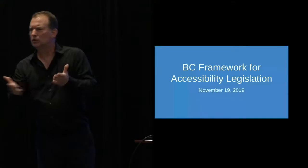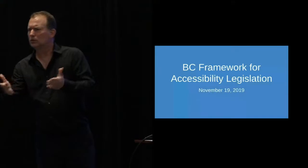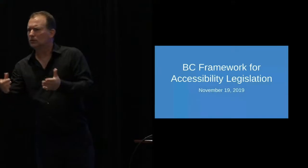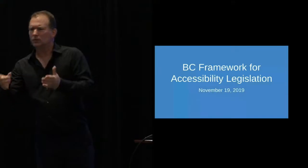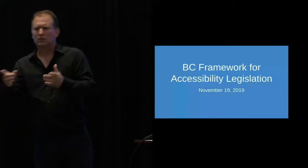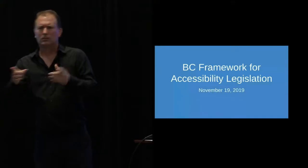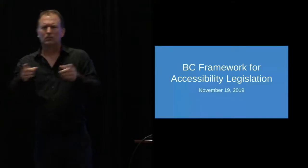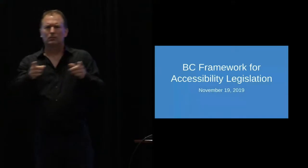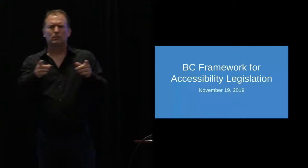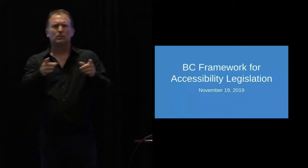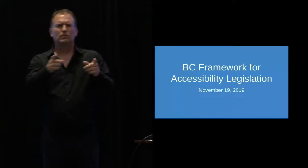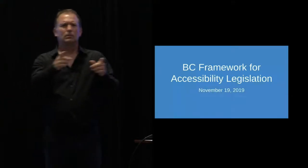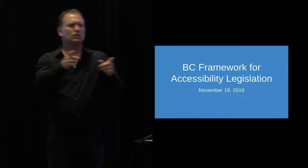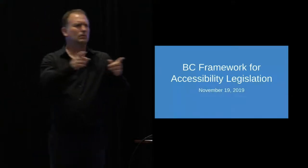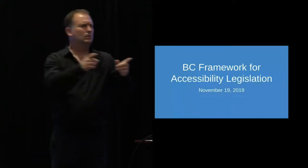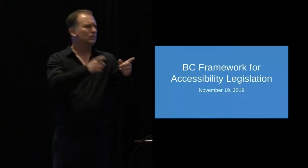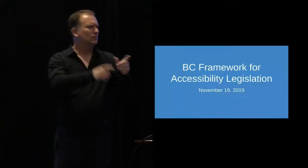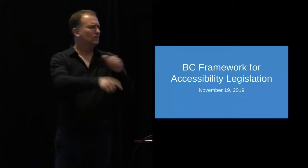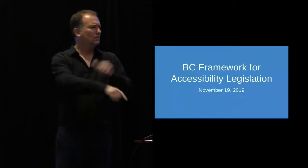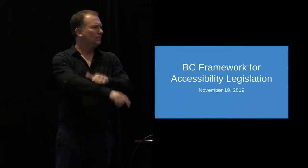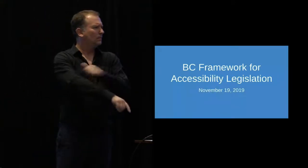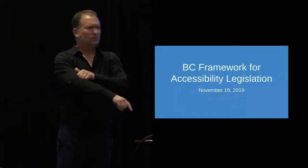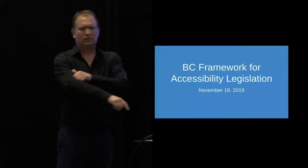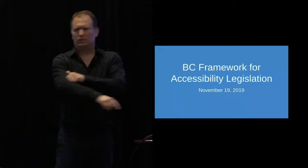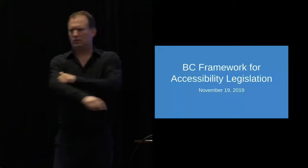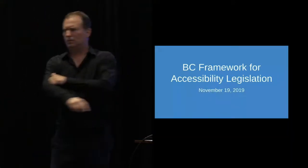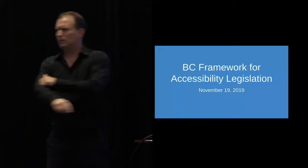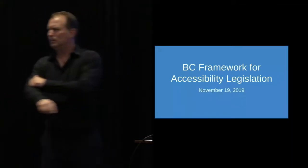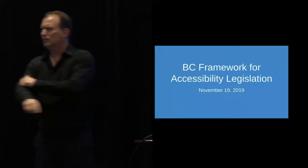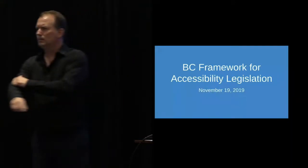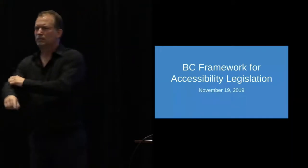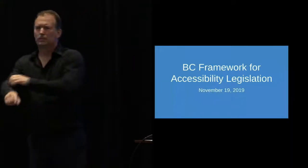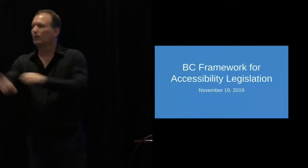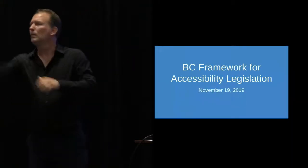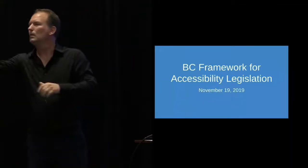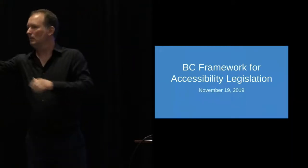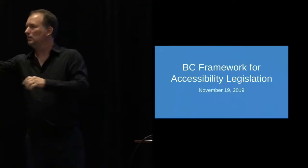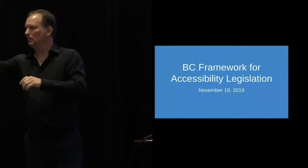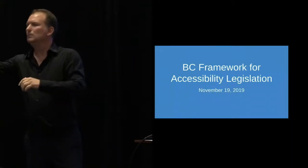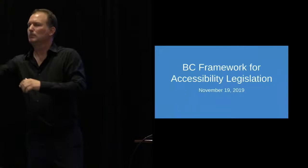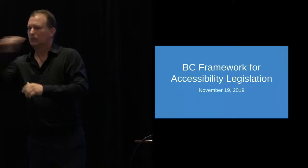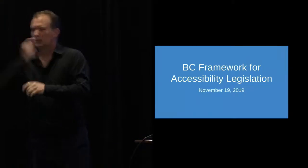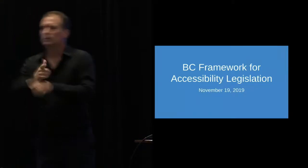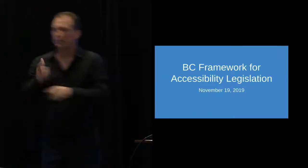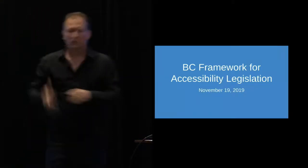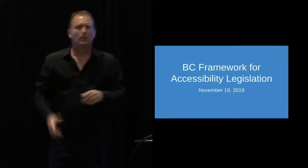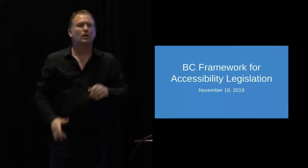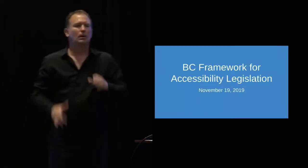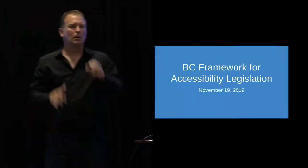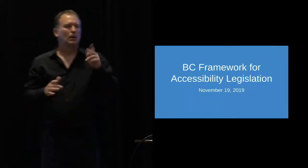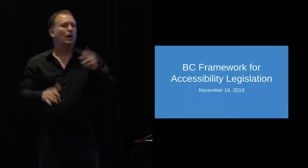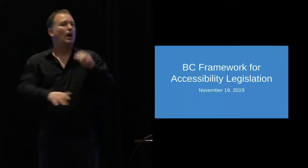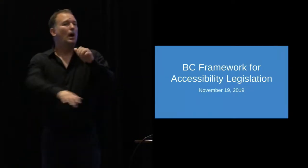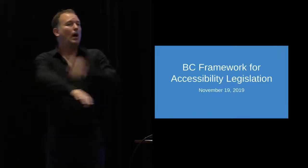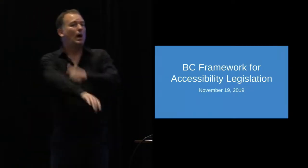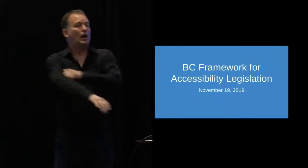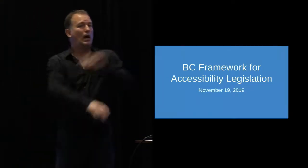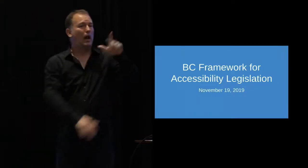do. I'd also like to say that